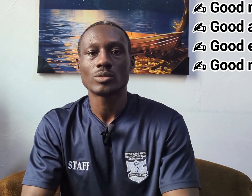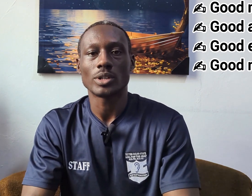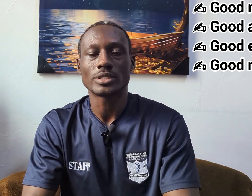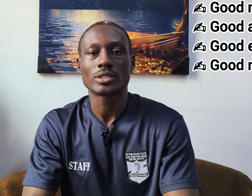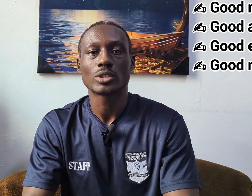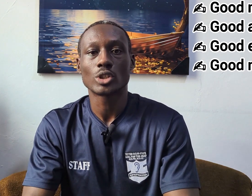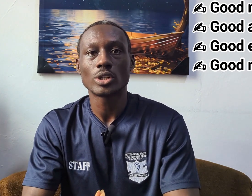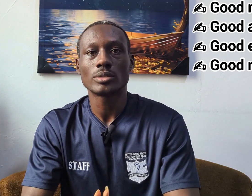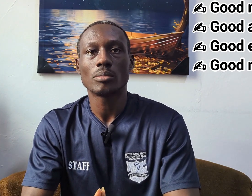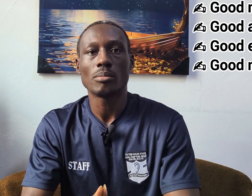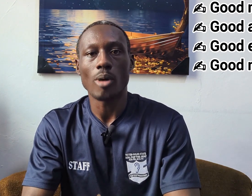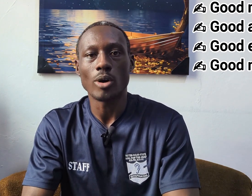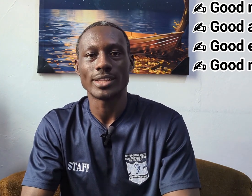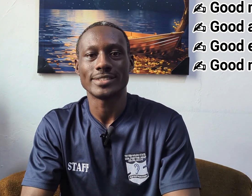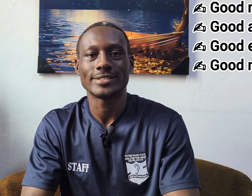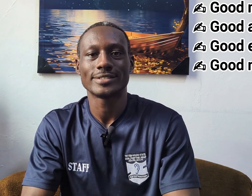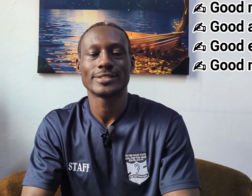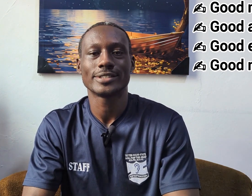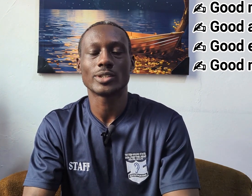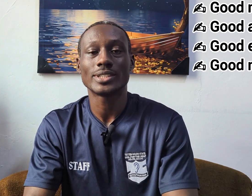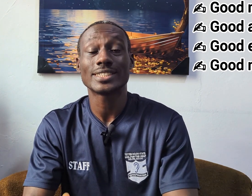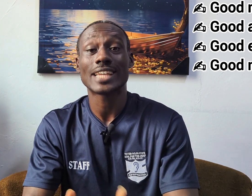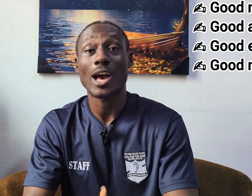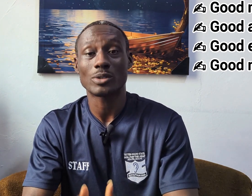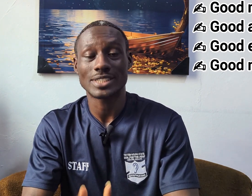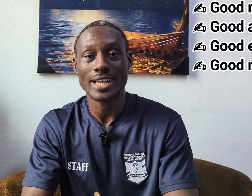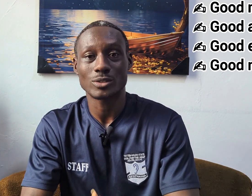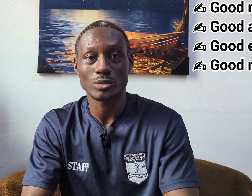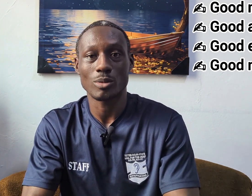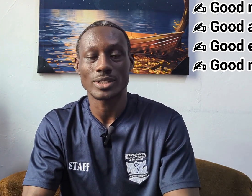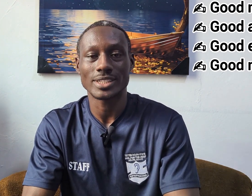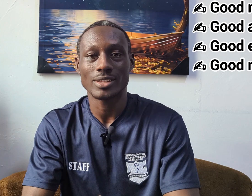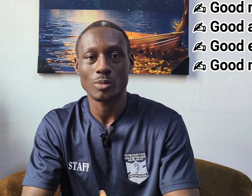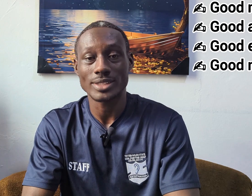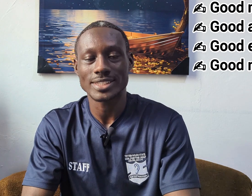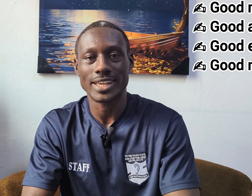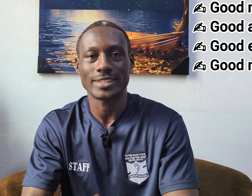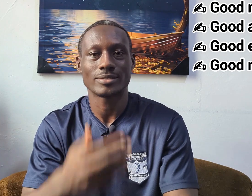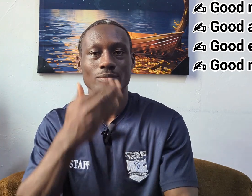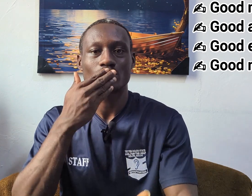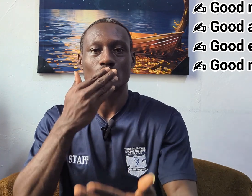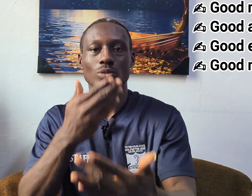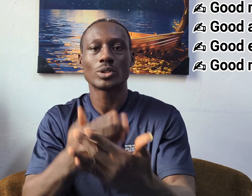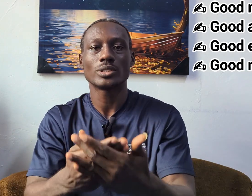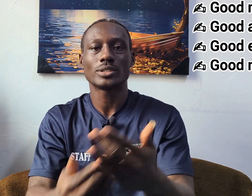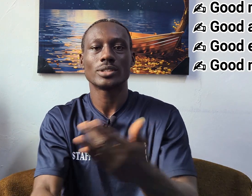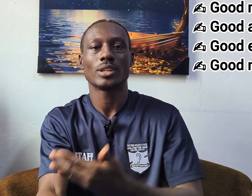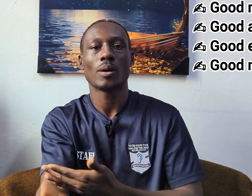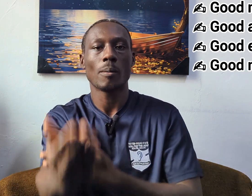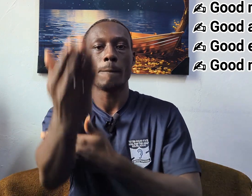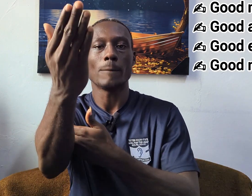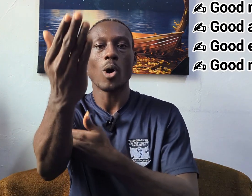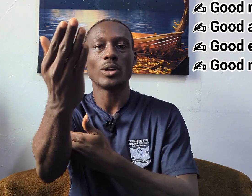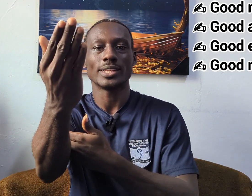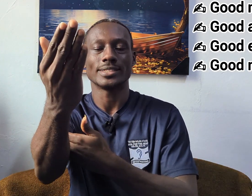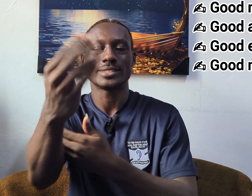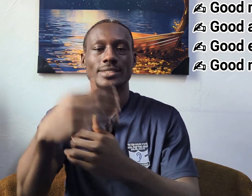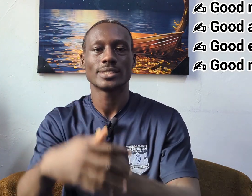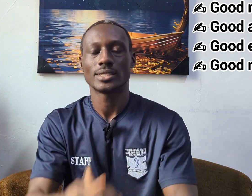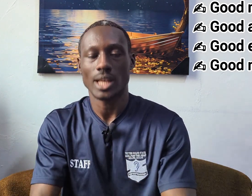was good morning. So this is how we sign good morning once again. Good morning. I'll